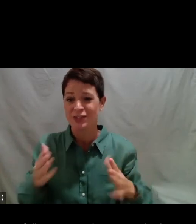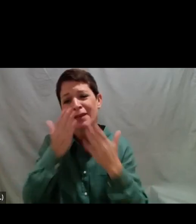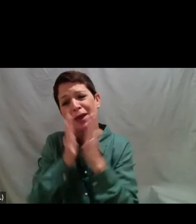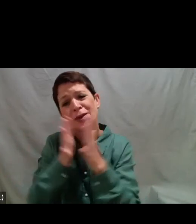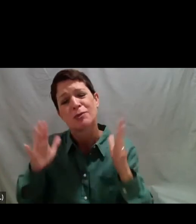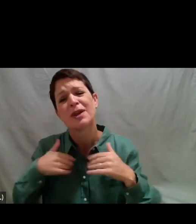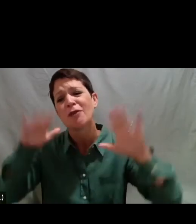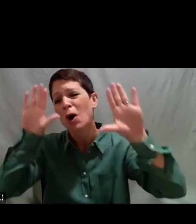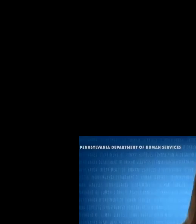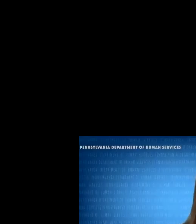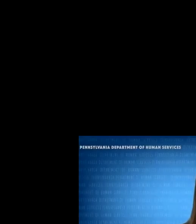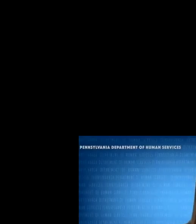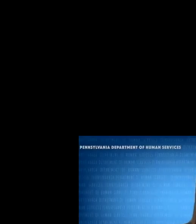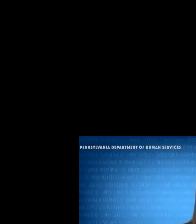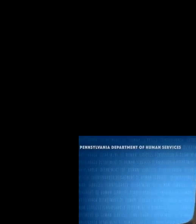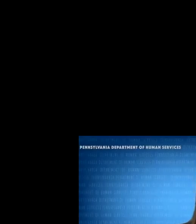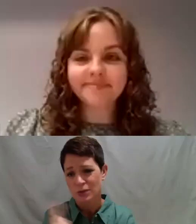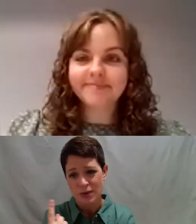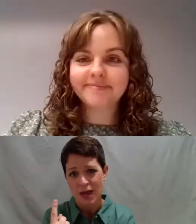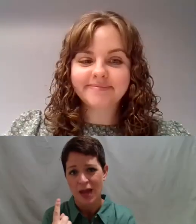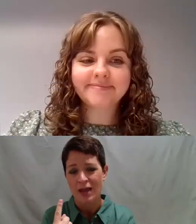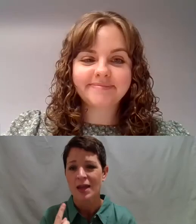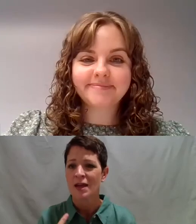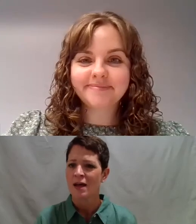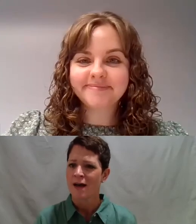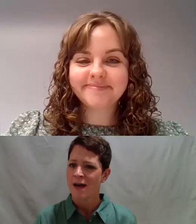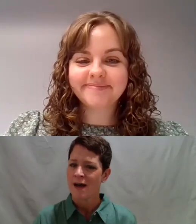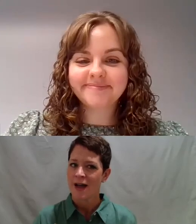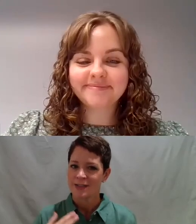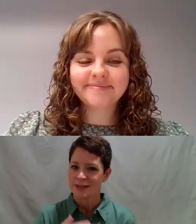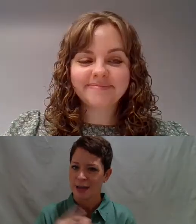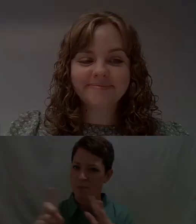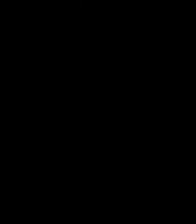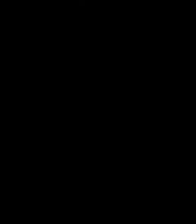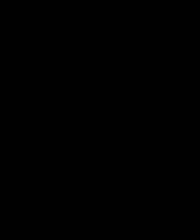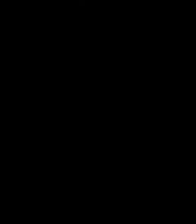a wonderful conference. Nice to see all of the names pop up here. Thank you.